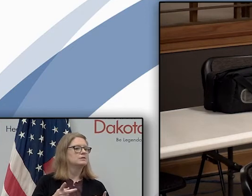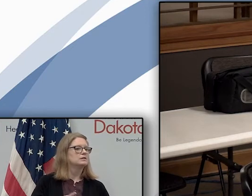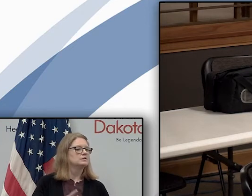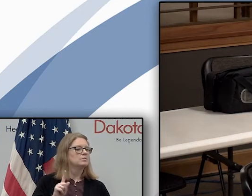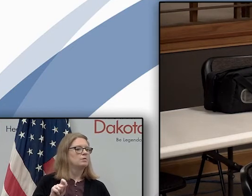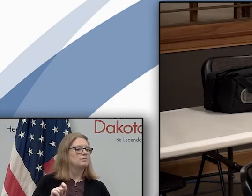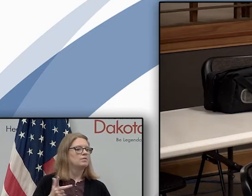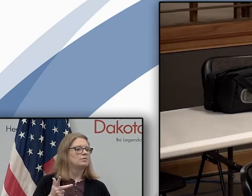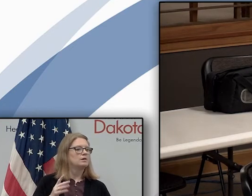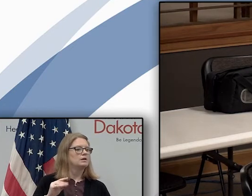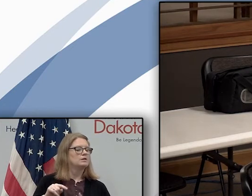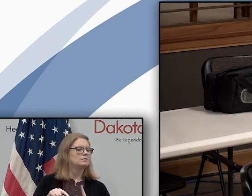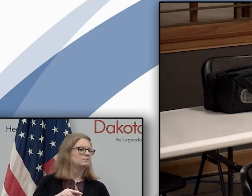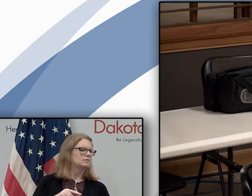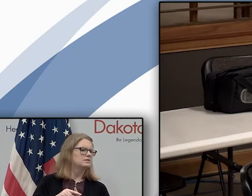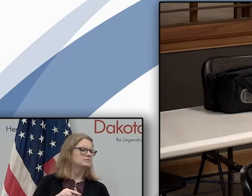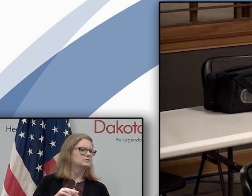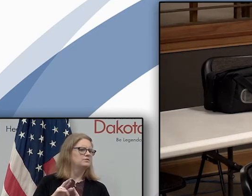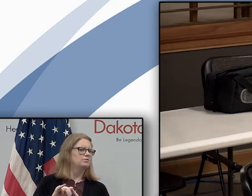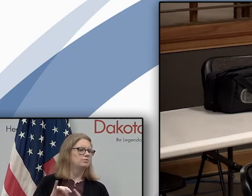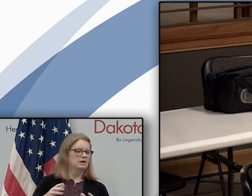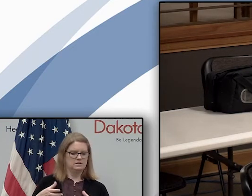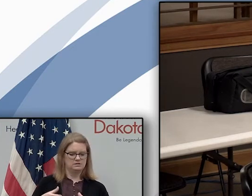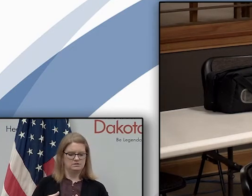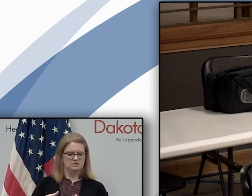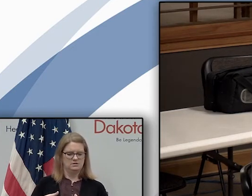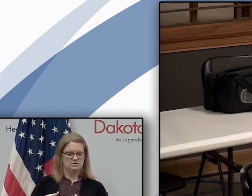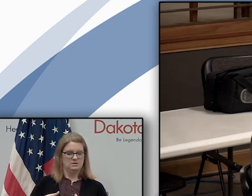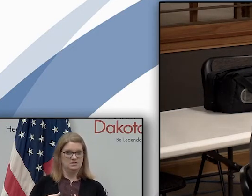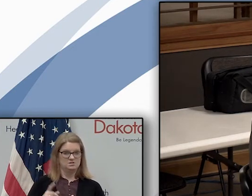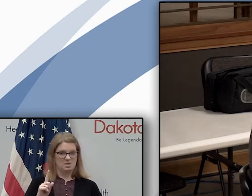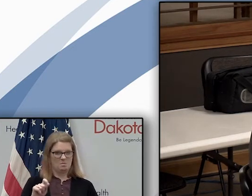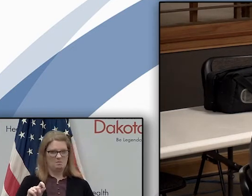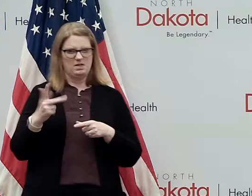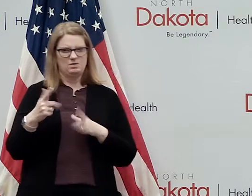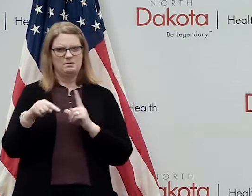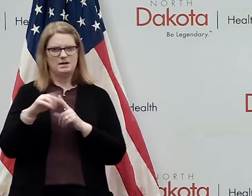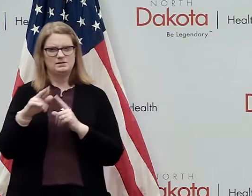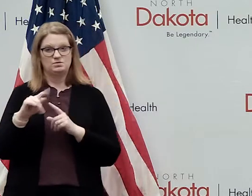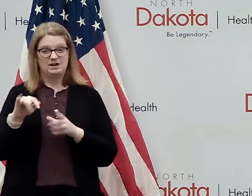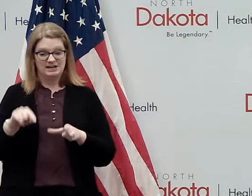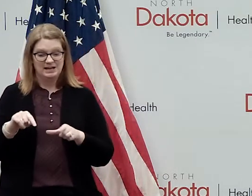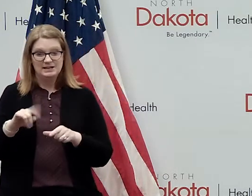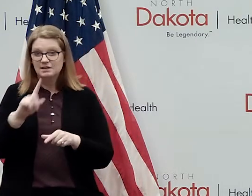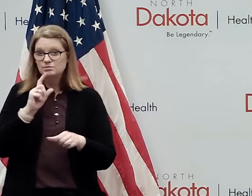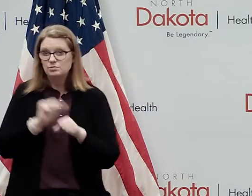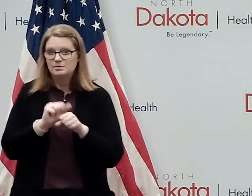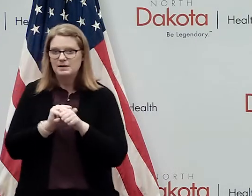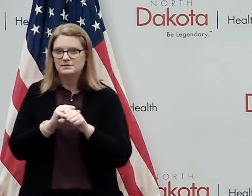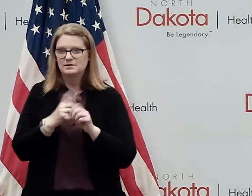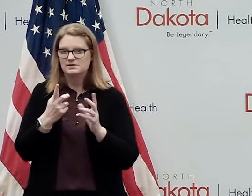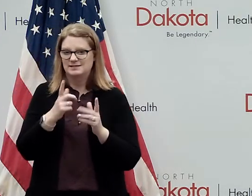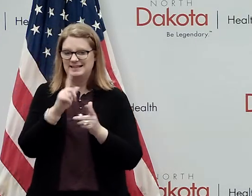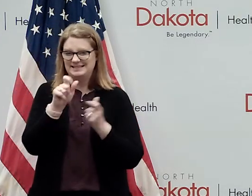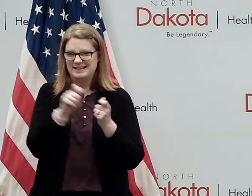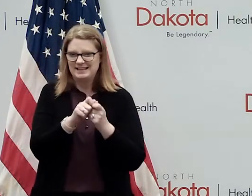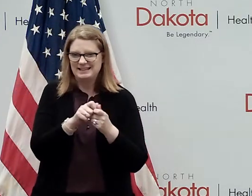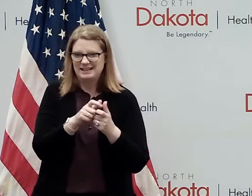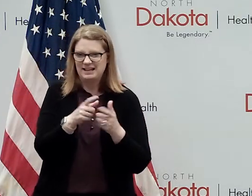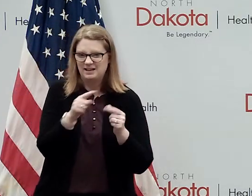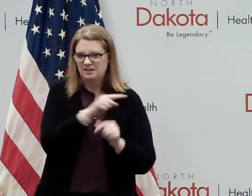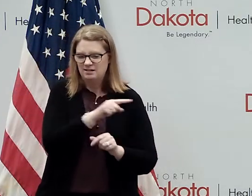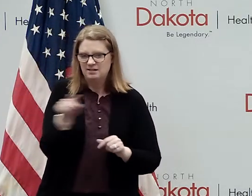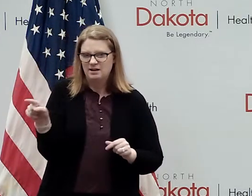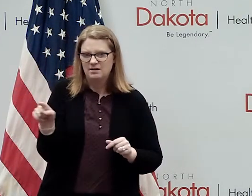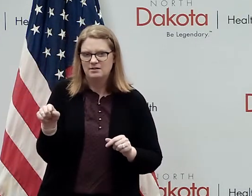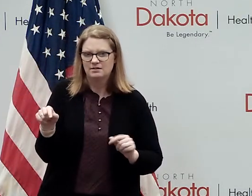rate truly indicative of the cases in North Dakota? I want to be clear, because maybe I want to work on my enunciation,